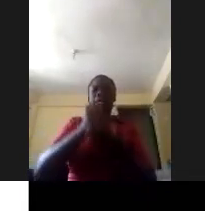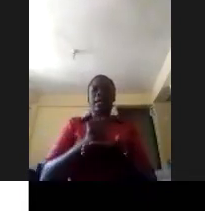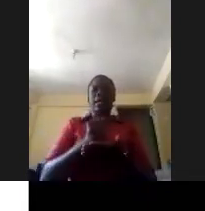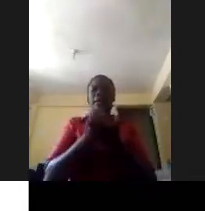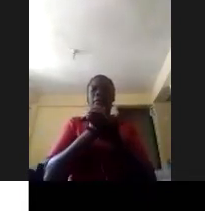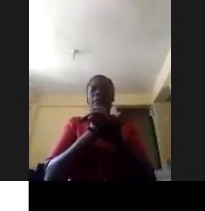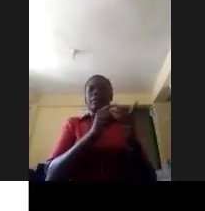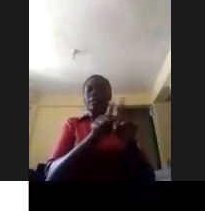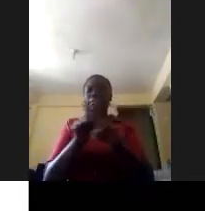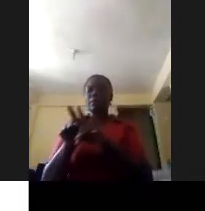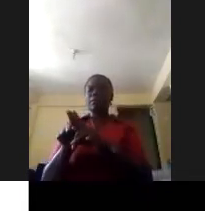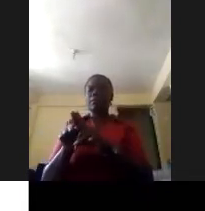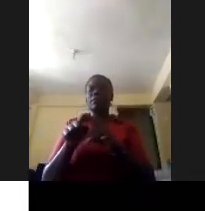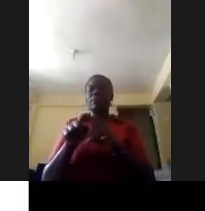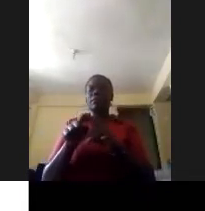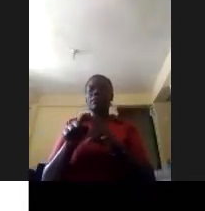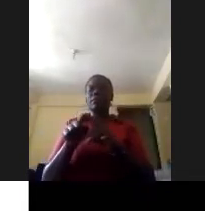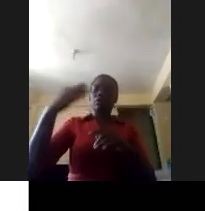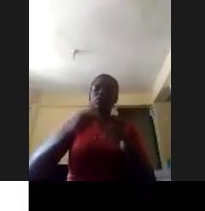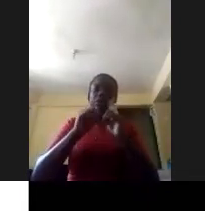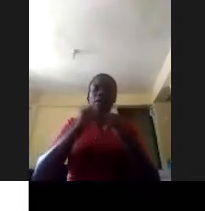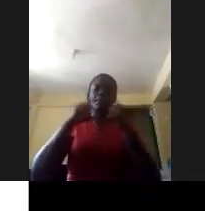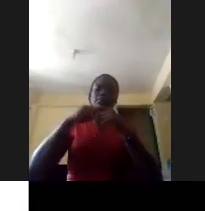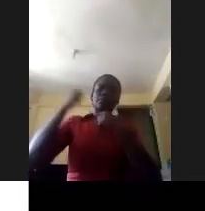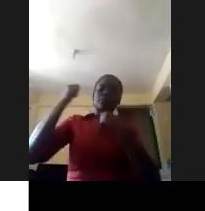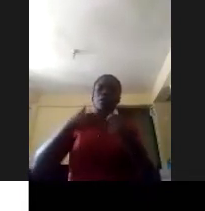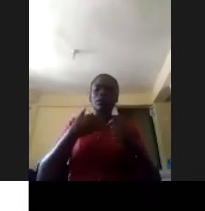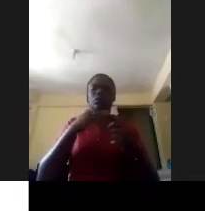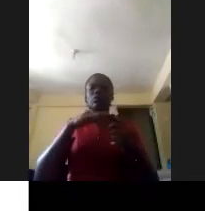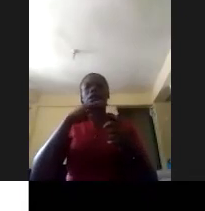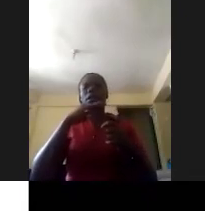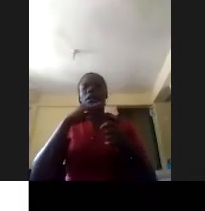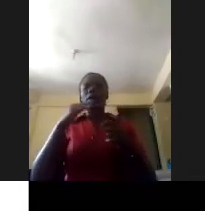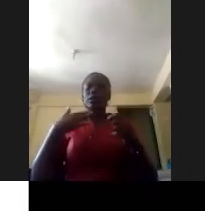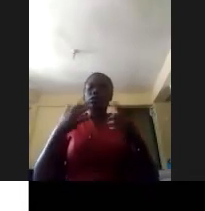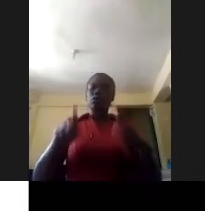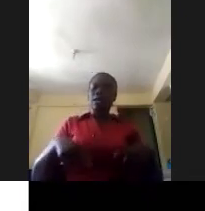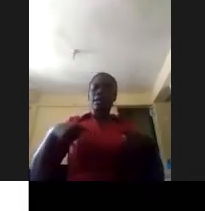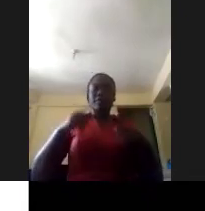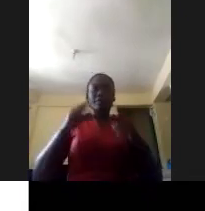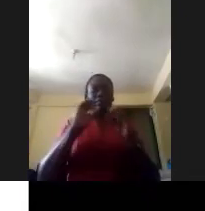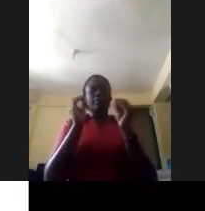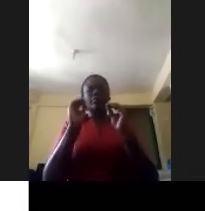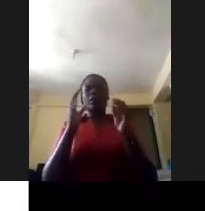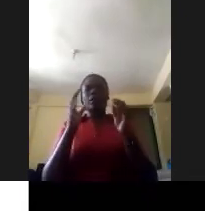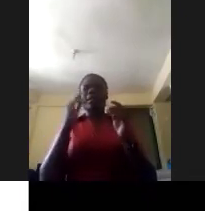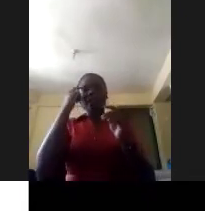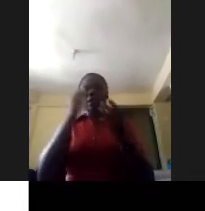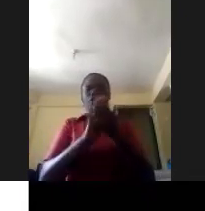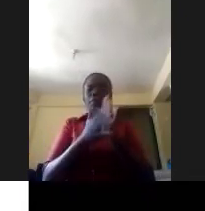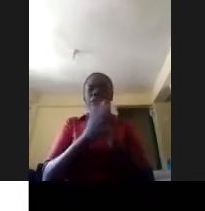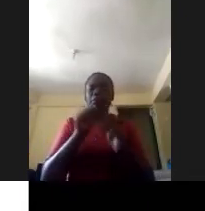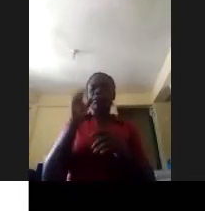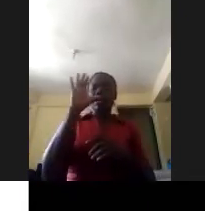recurrent thoughts of suicide or death. I want to die. I don't want to live anymore. I don't think anybody's going to miss me after I